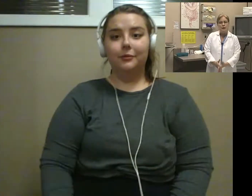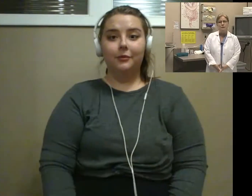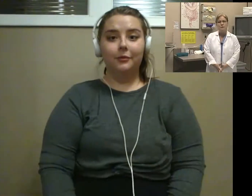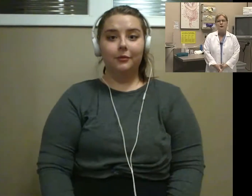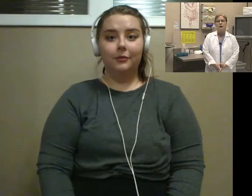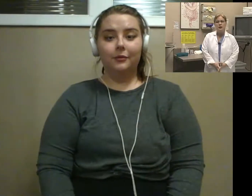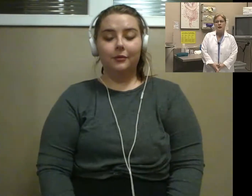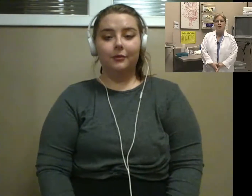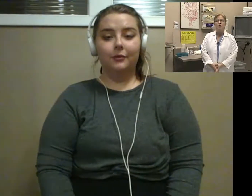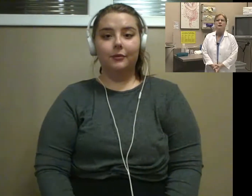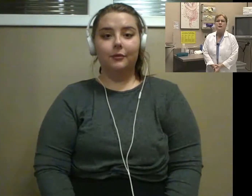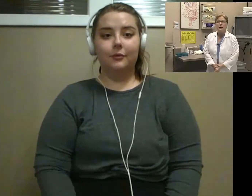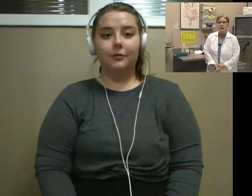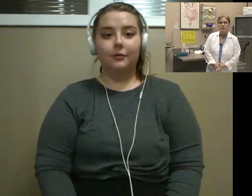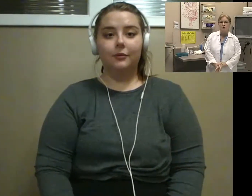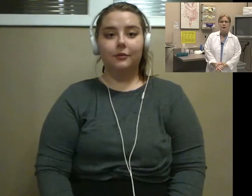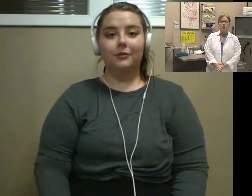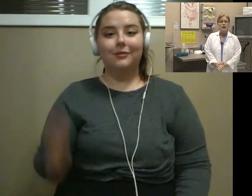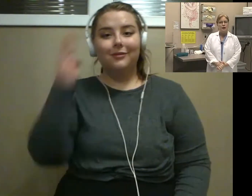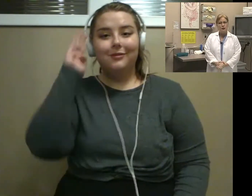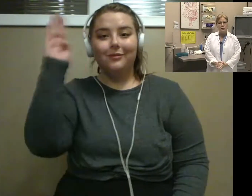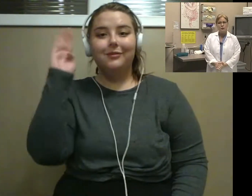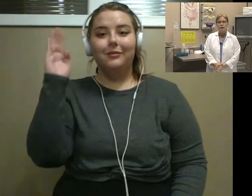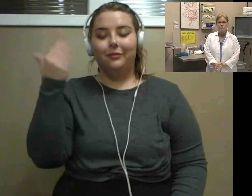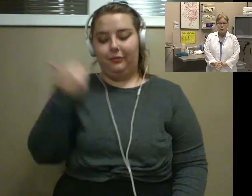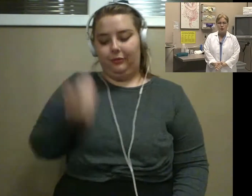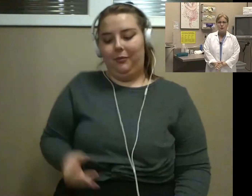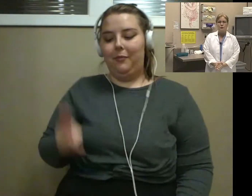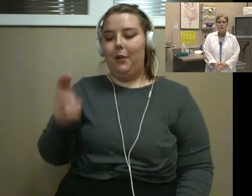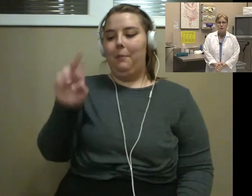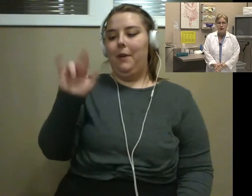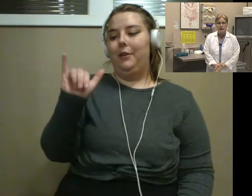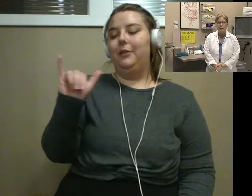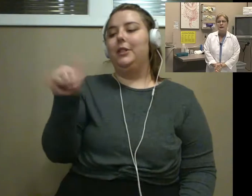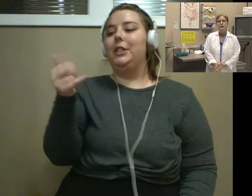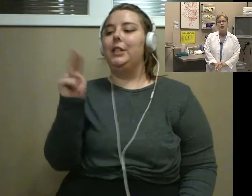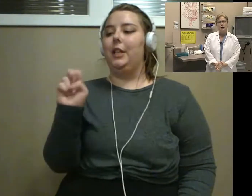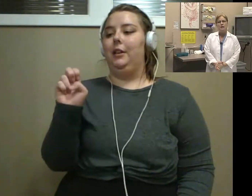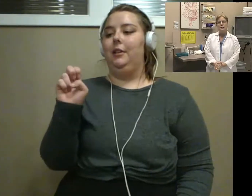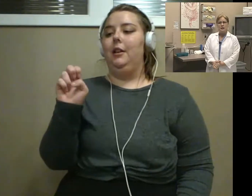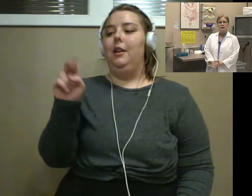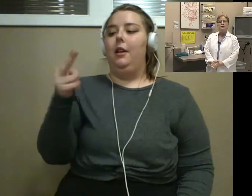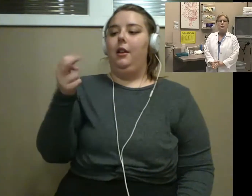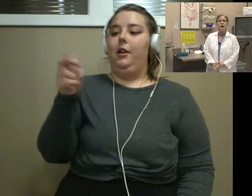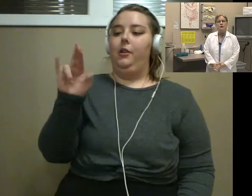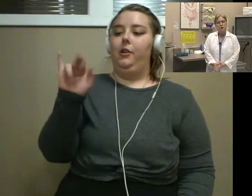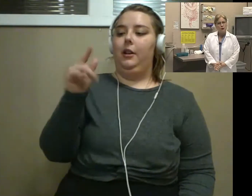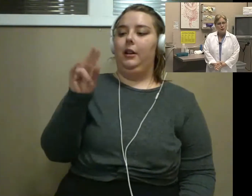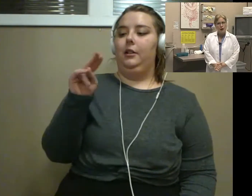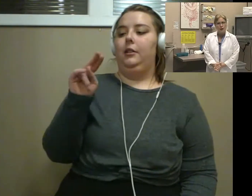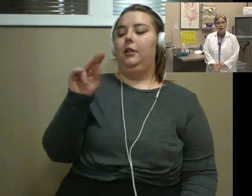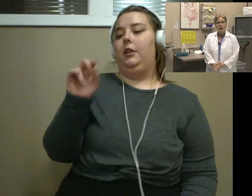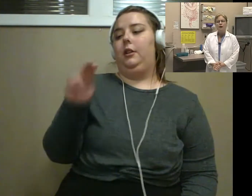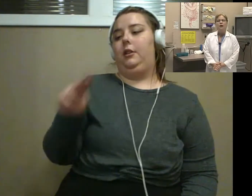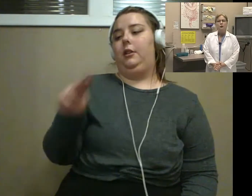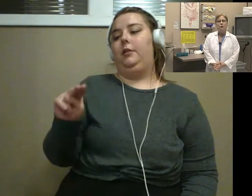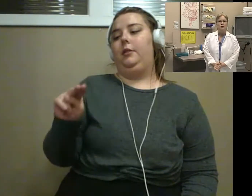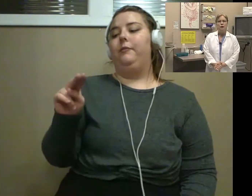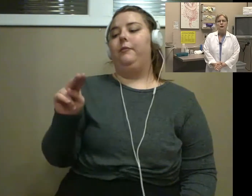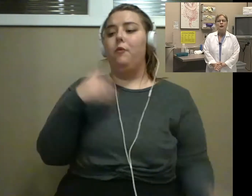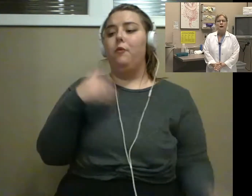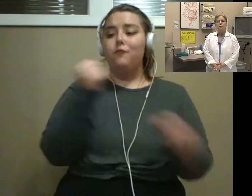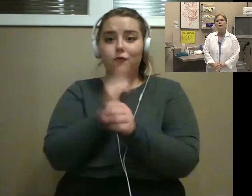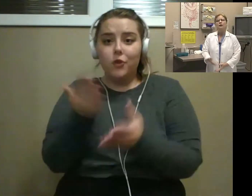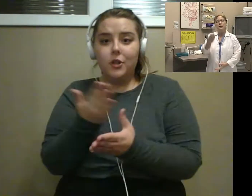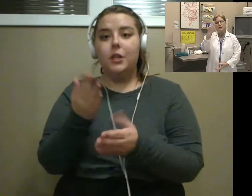Hi, my name is Mary Jane Harrington. I'm a GI nurse with Health Partners Riverside. GI stands for gastroenterology.